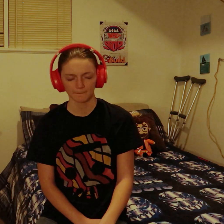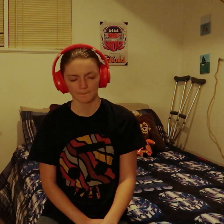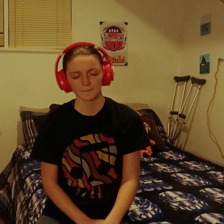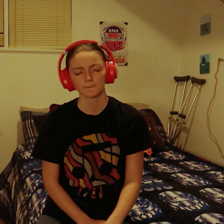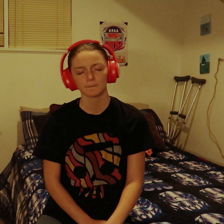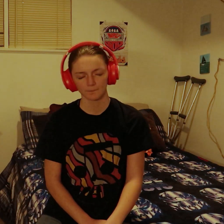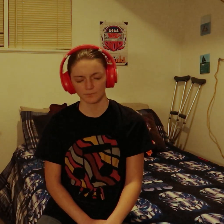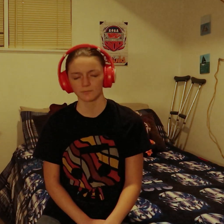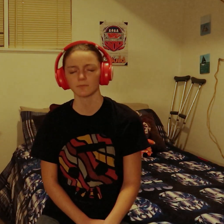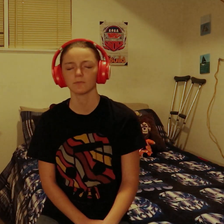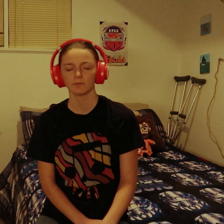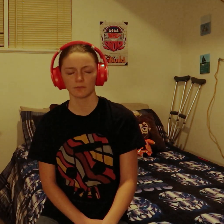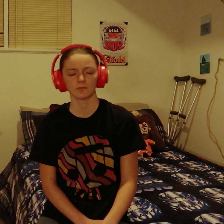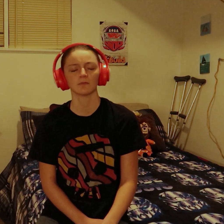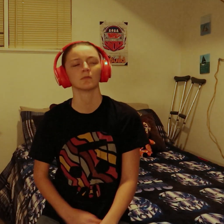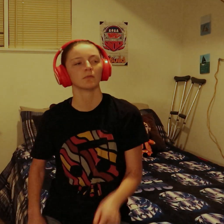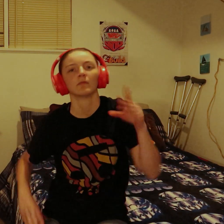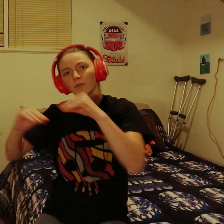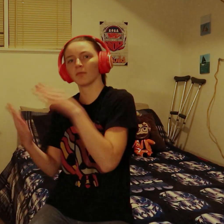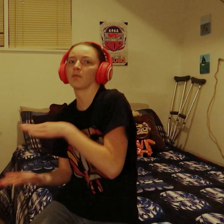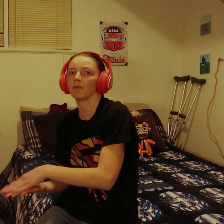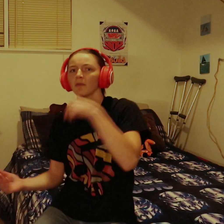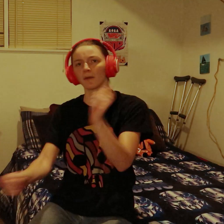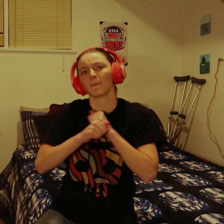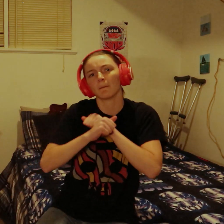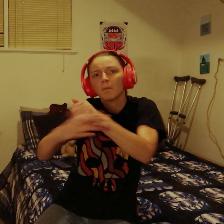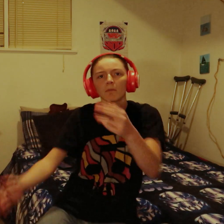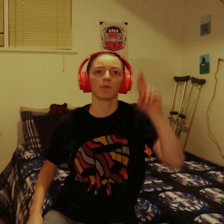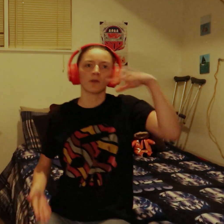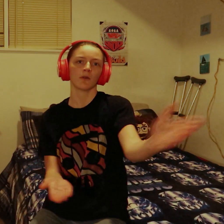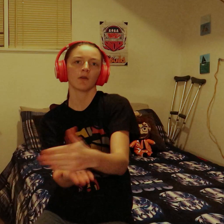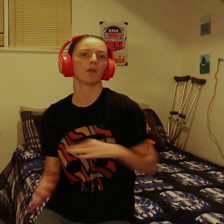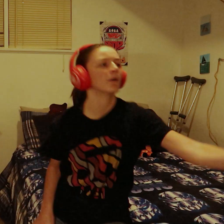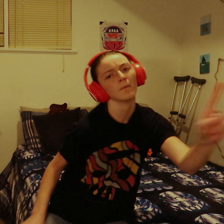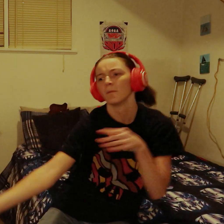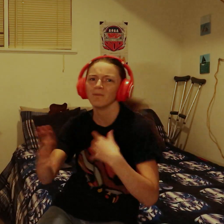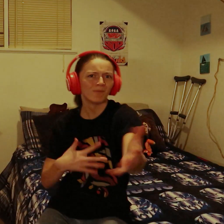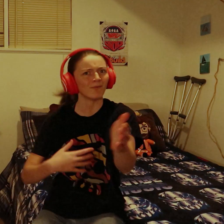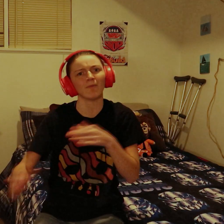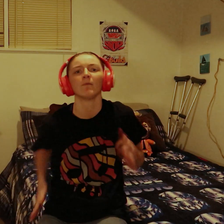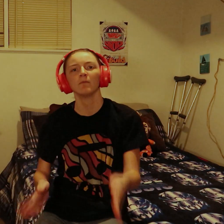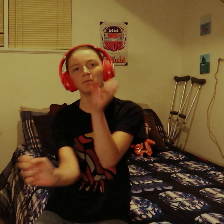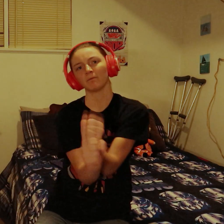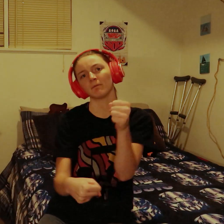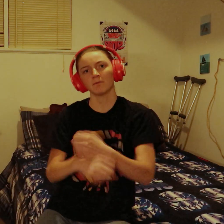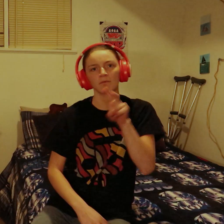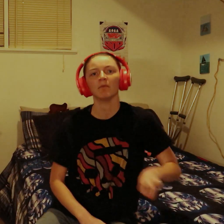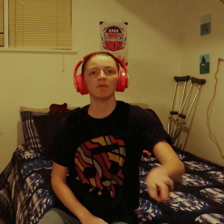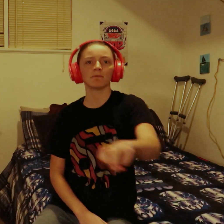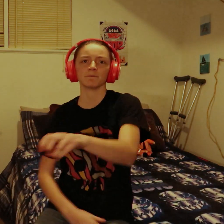a gift, we'll deny all the gods. I gotta take all that I've learned from him, and whatever respect that I've earned from him, and I'll start going down my